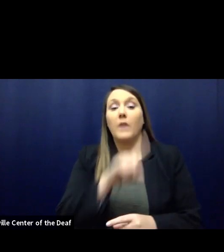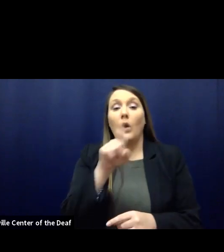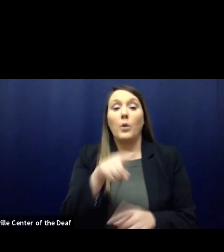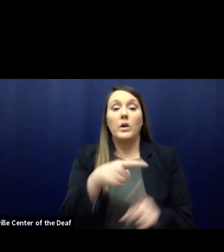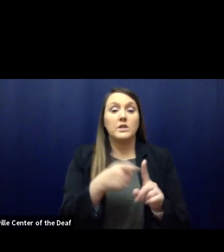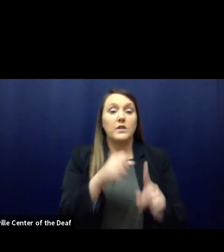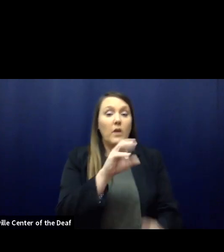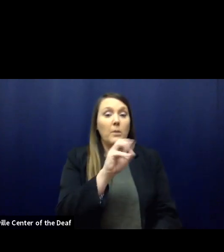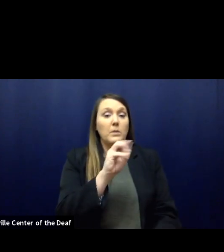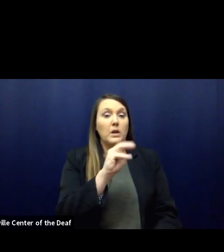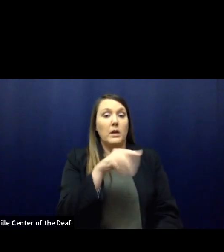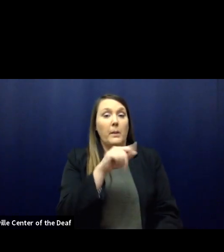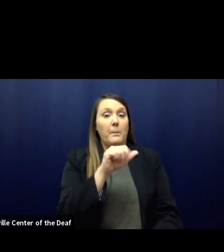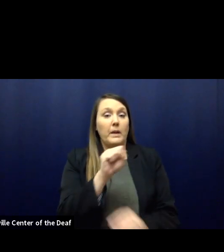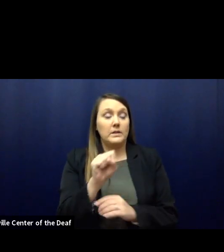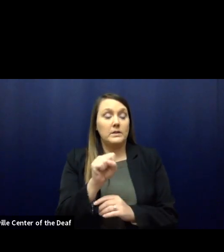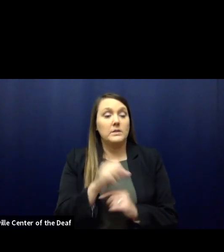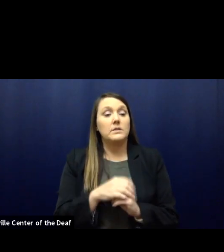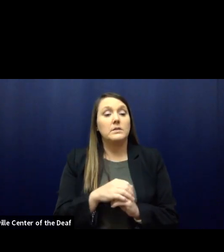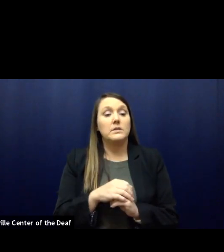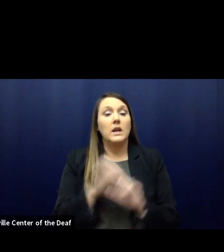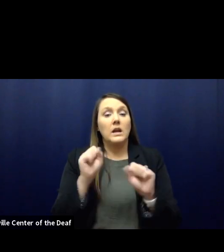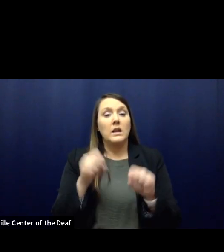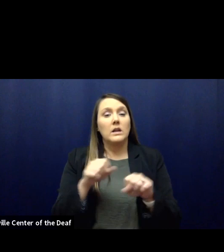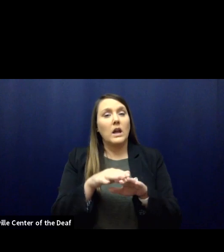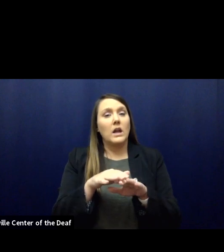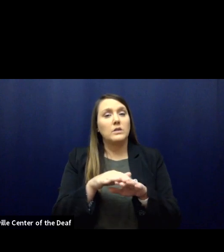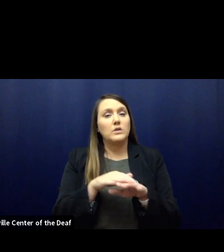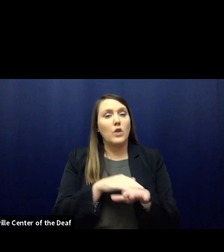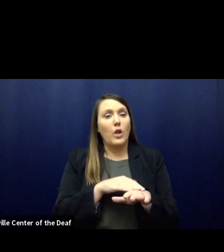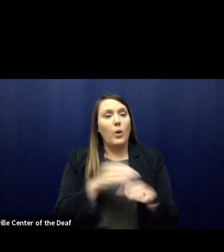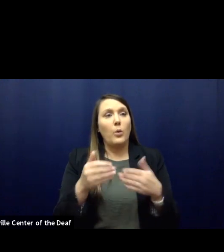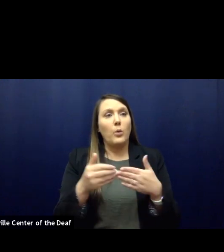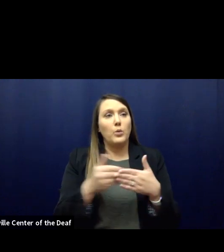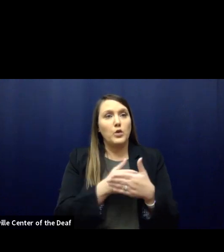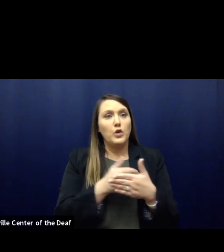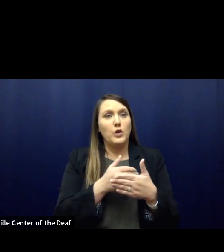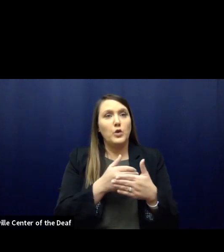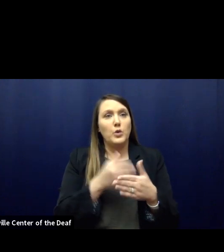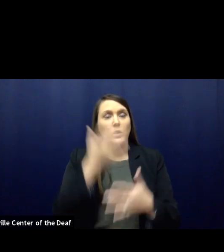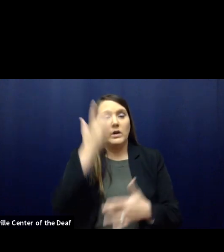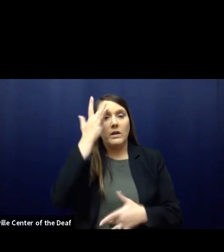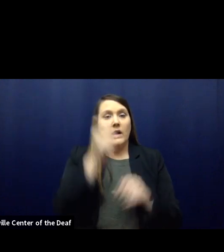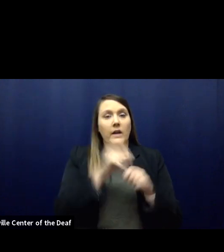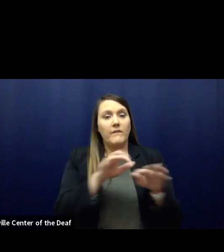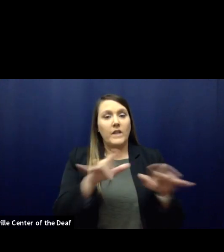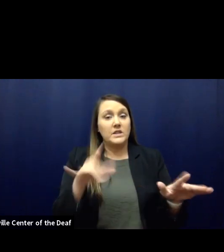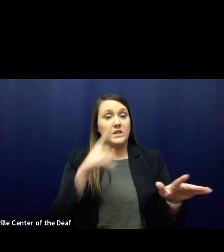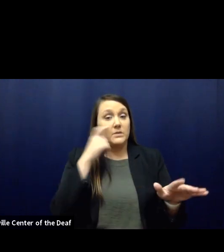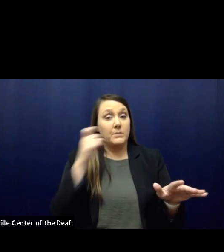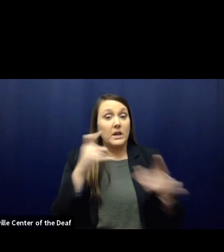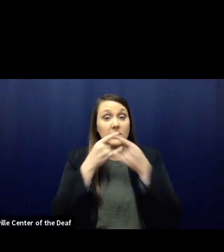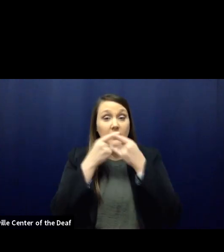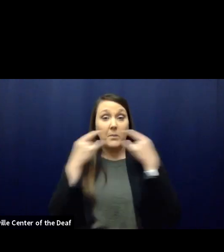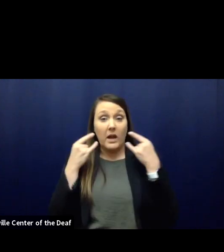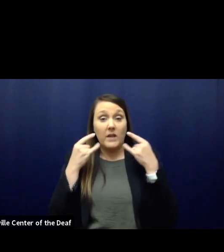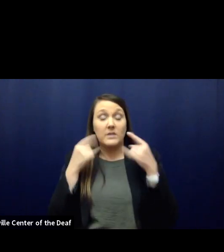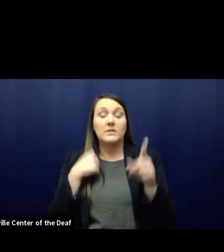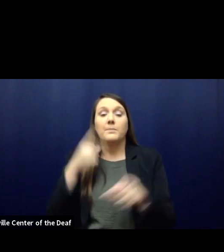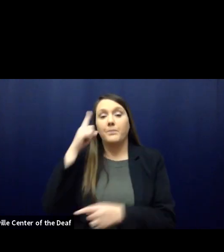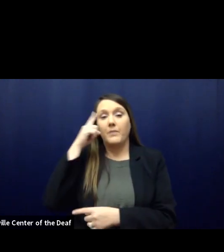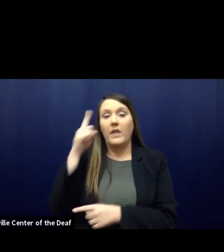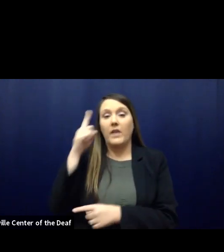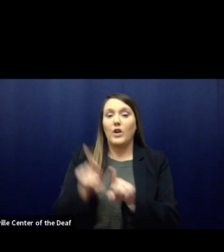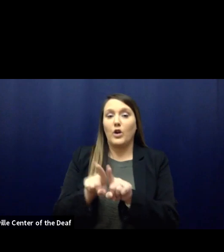Compass. Can the slowdown in new infections be attributed to the mask mandate? I think that also is something that can come